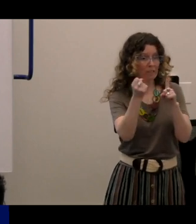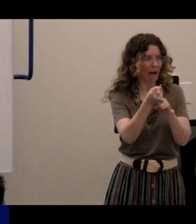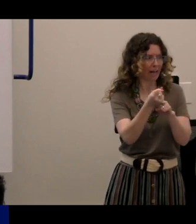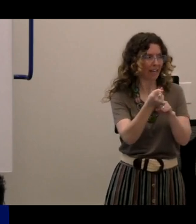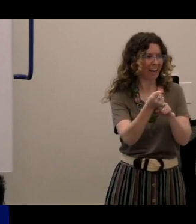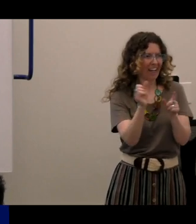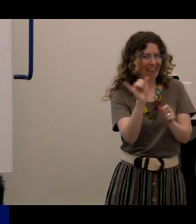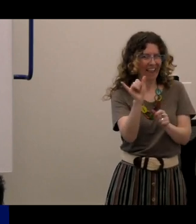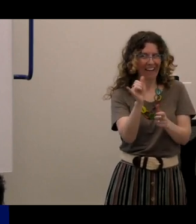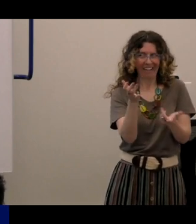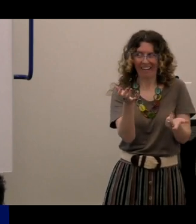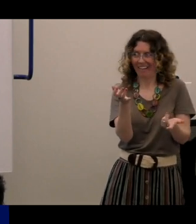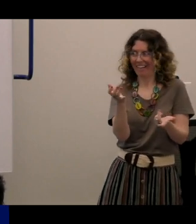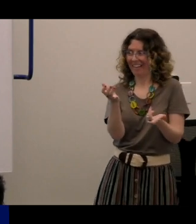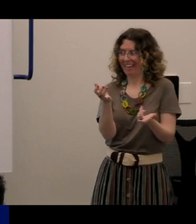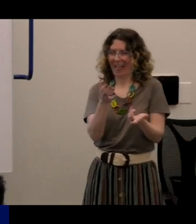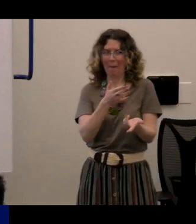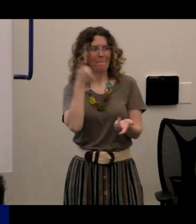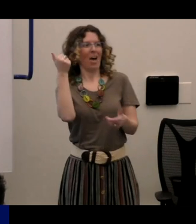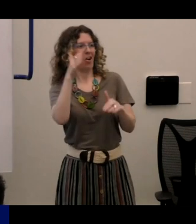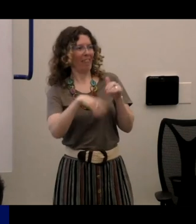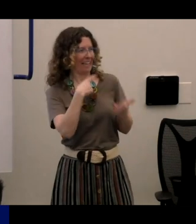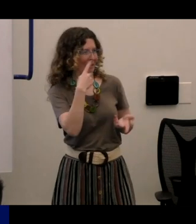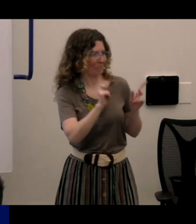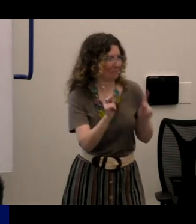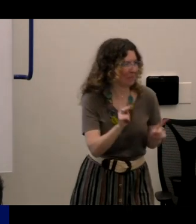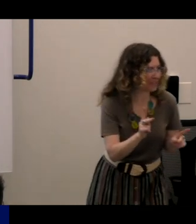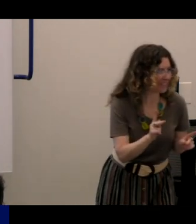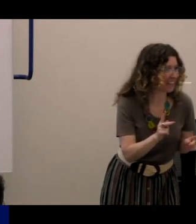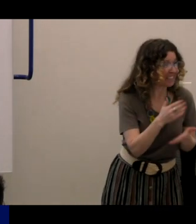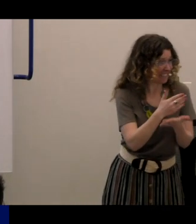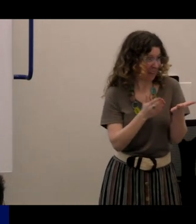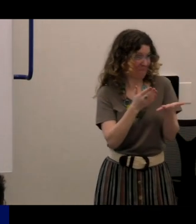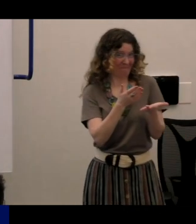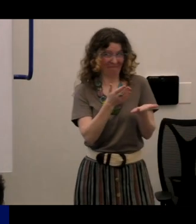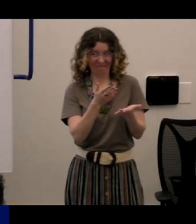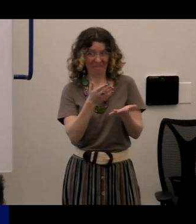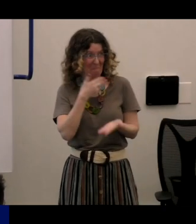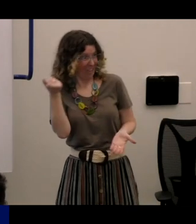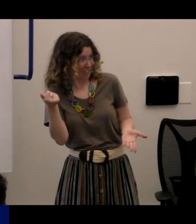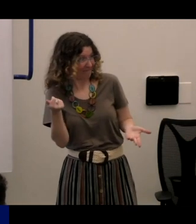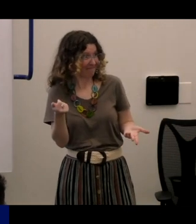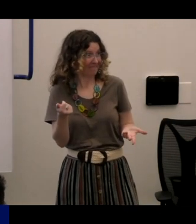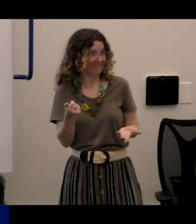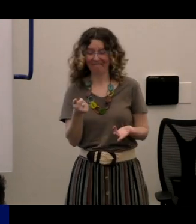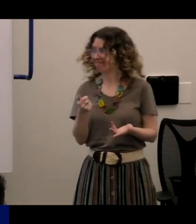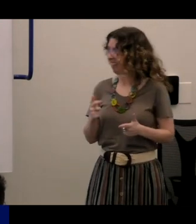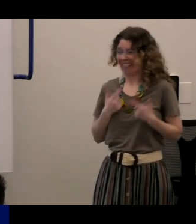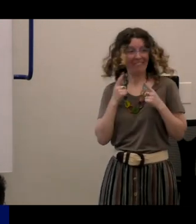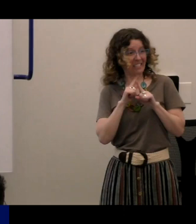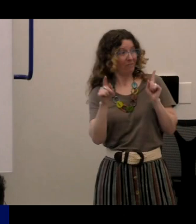And this is how we enact a lens in which deaf people can contribute to society. They can do some things better than hearing people.